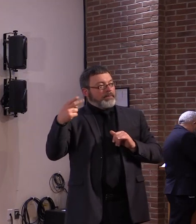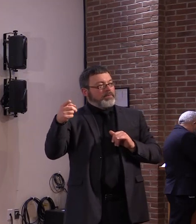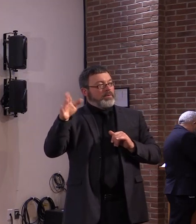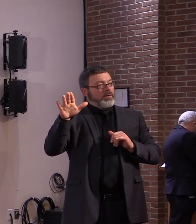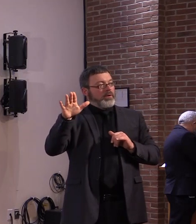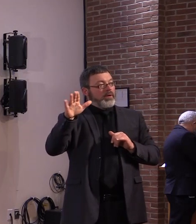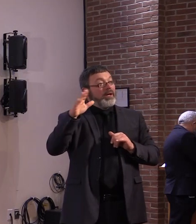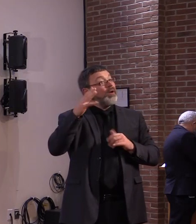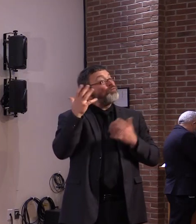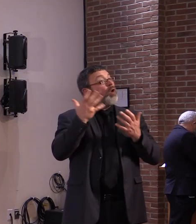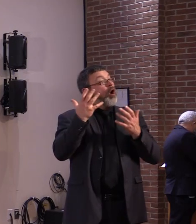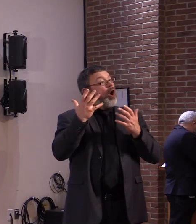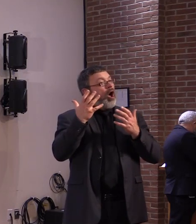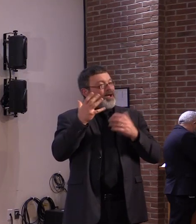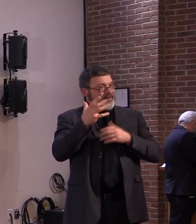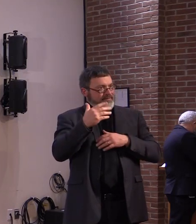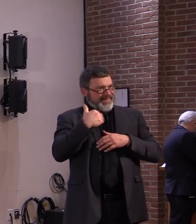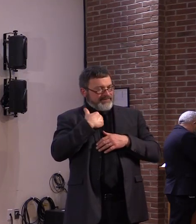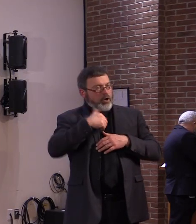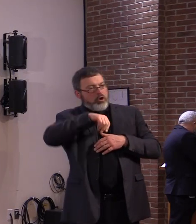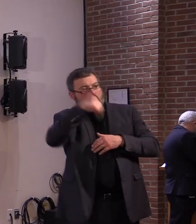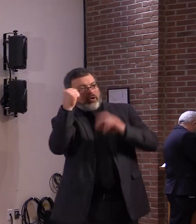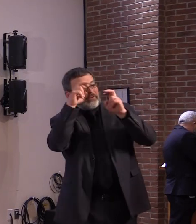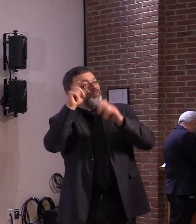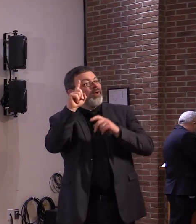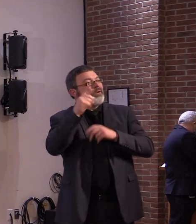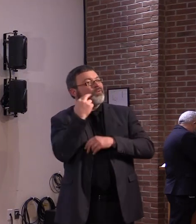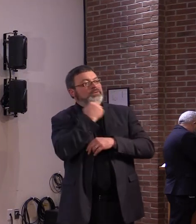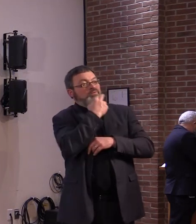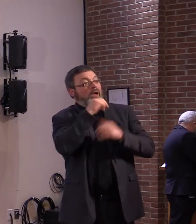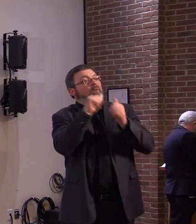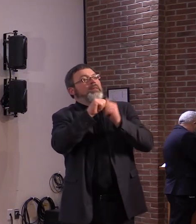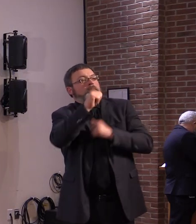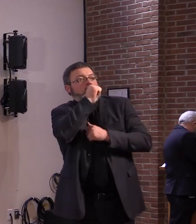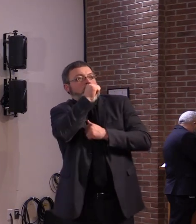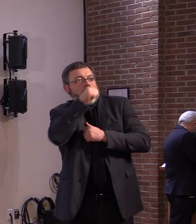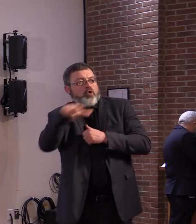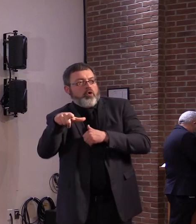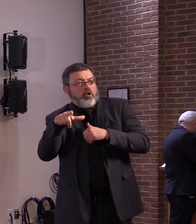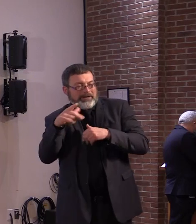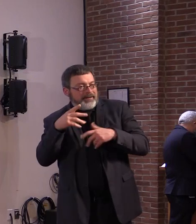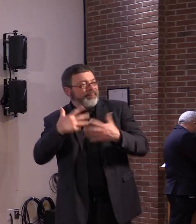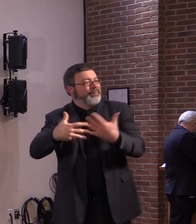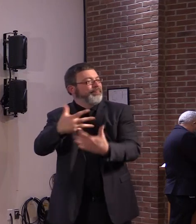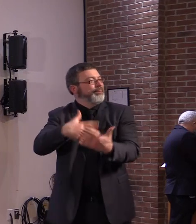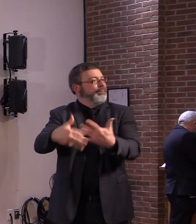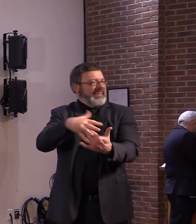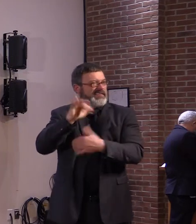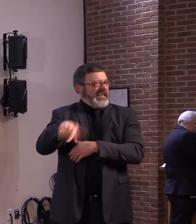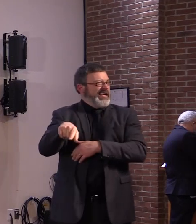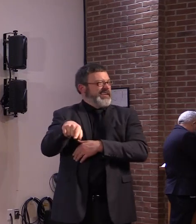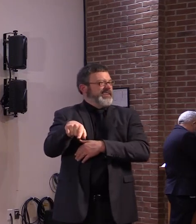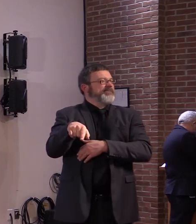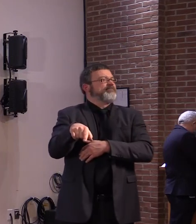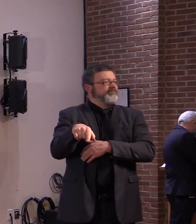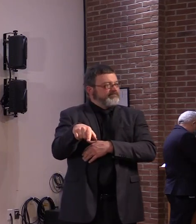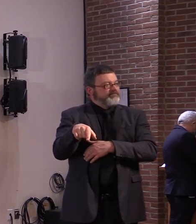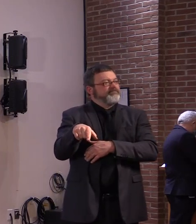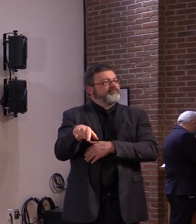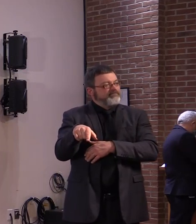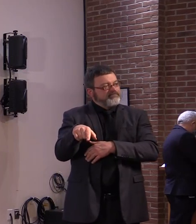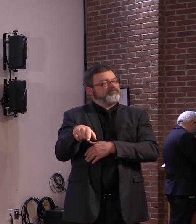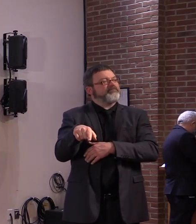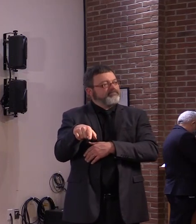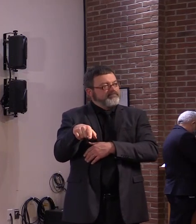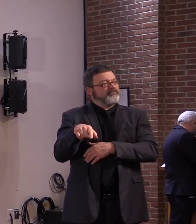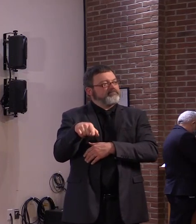restaurants. And they're wanting to cast as wide a net as possible when they relate cases to those kinds